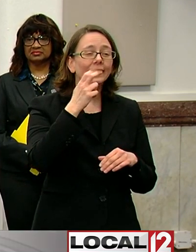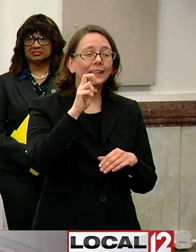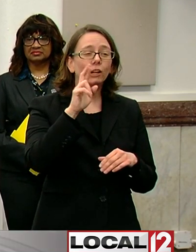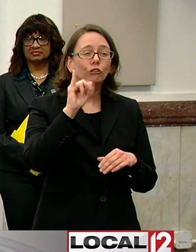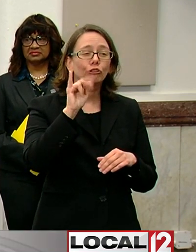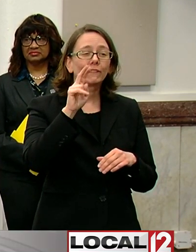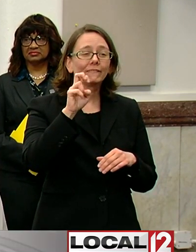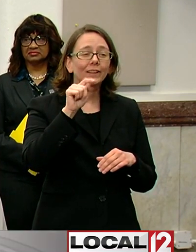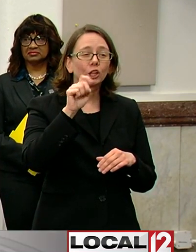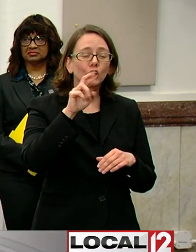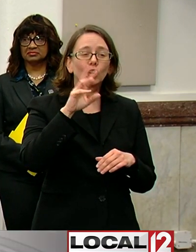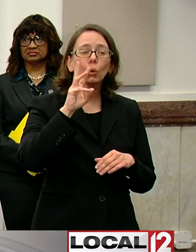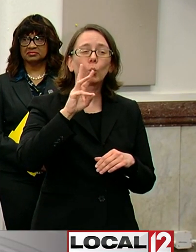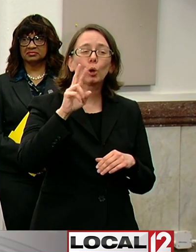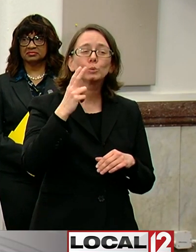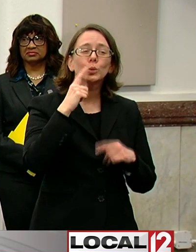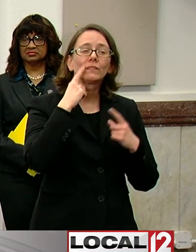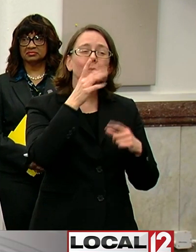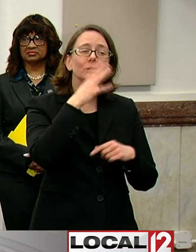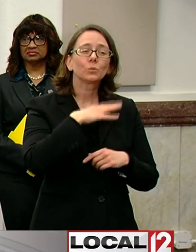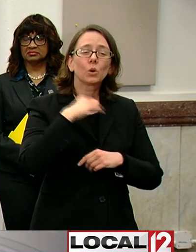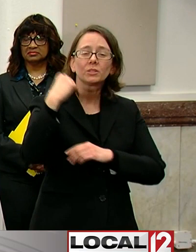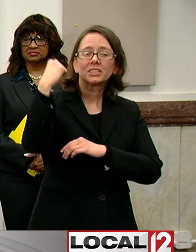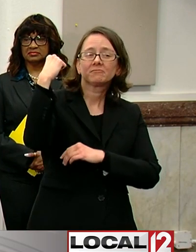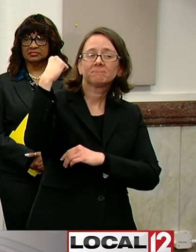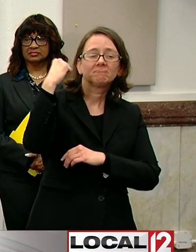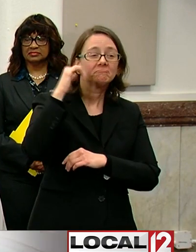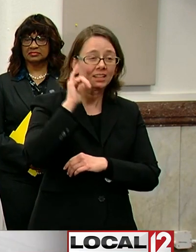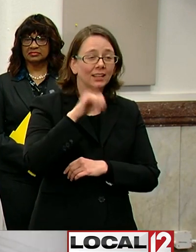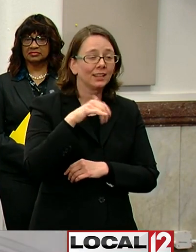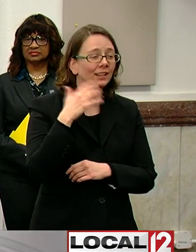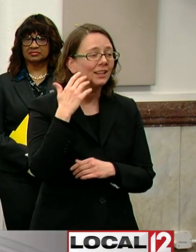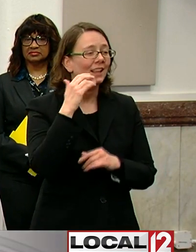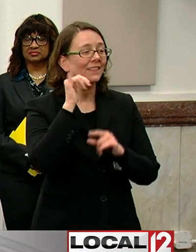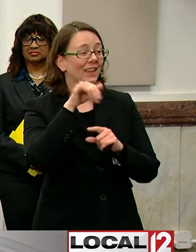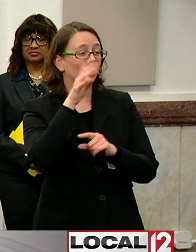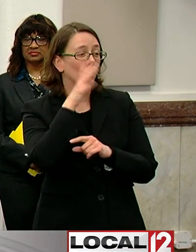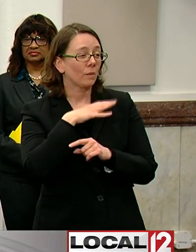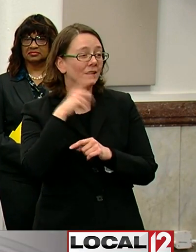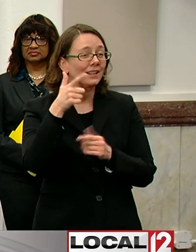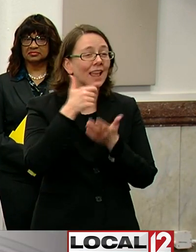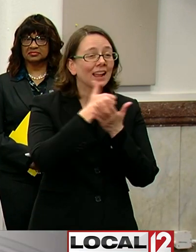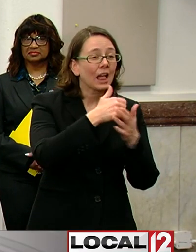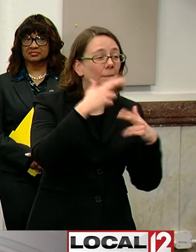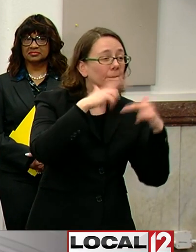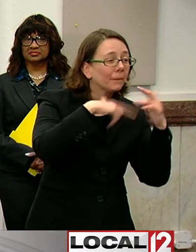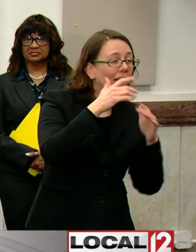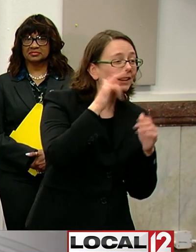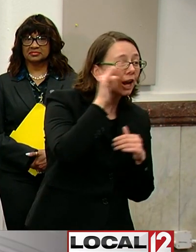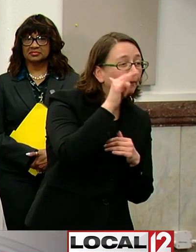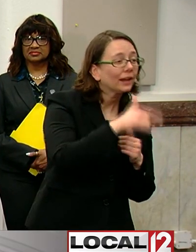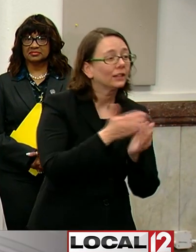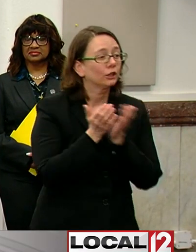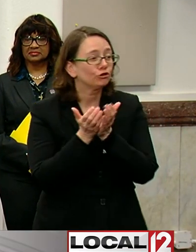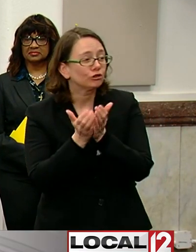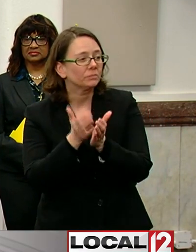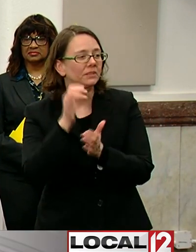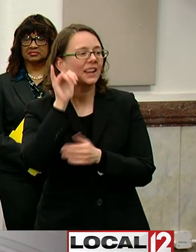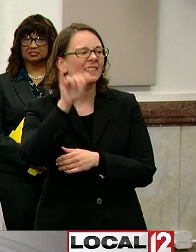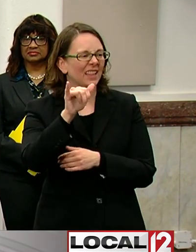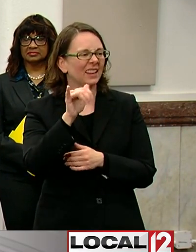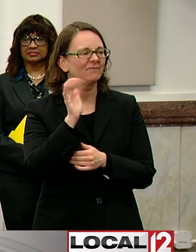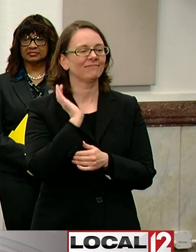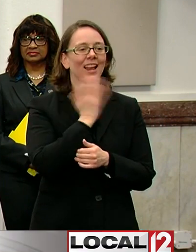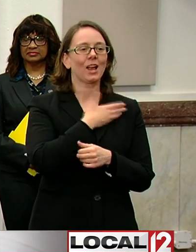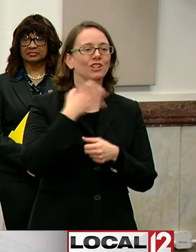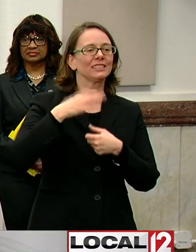becomes helps to build airplanes and ships, and that's the spirit in which this city is